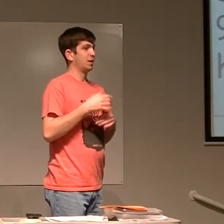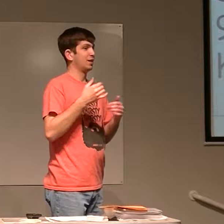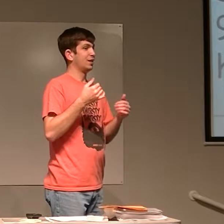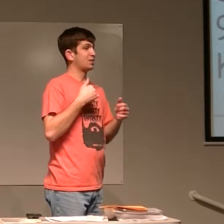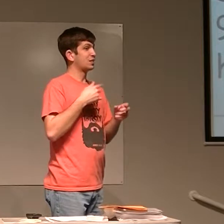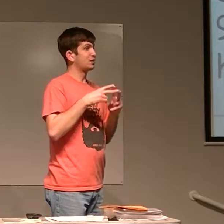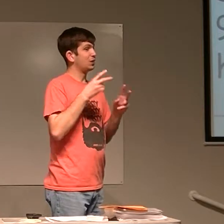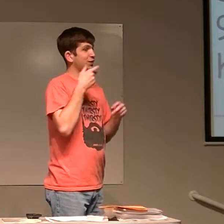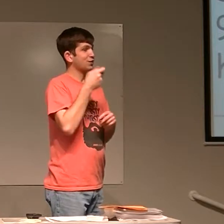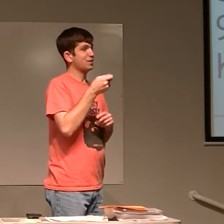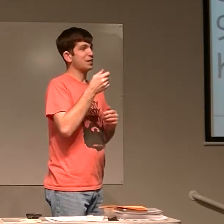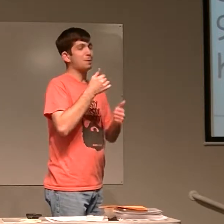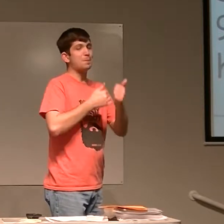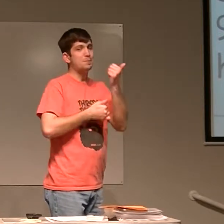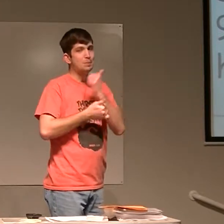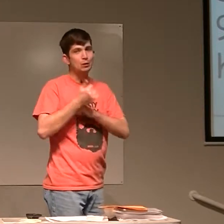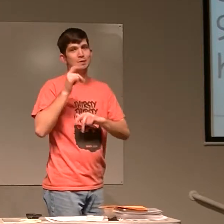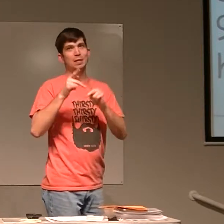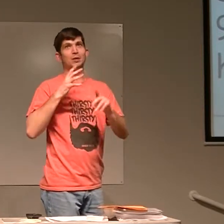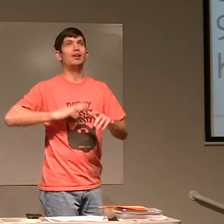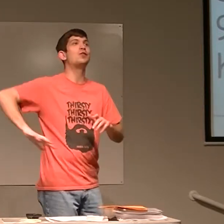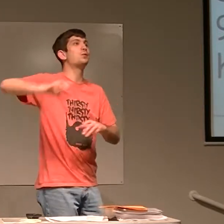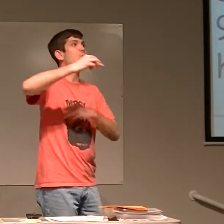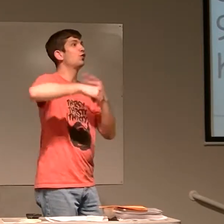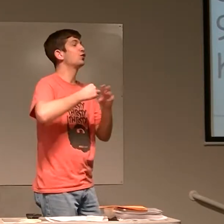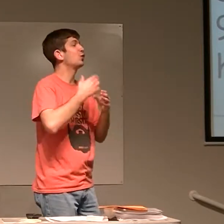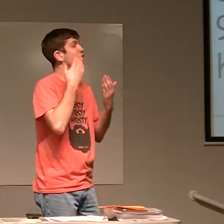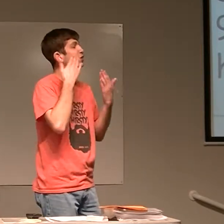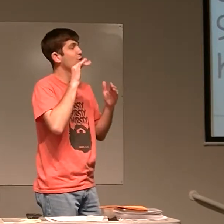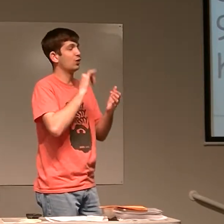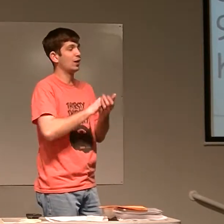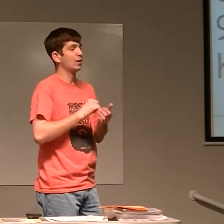Now, this is very interesting. Most people out in the world don't even know that.